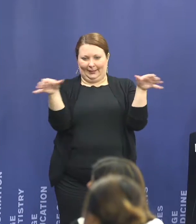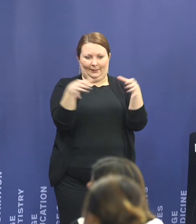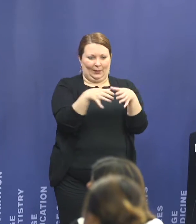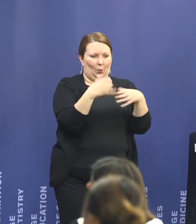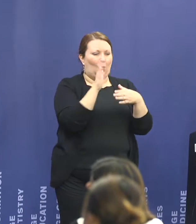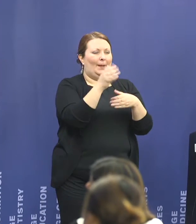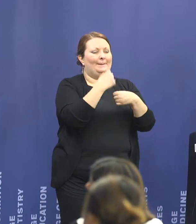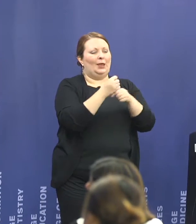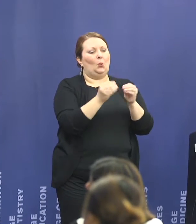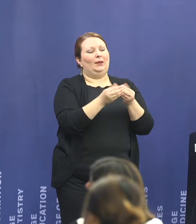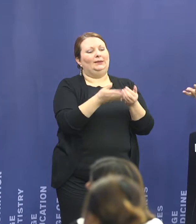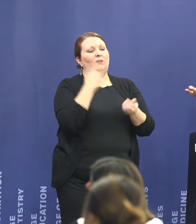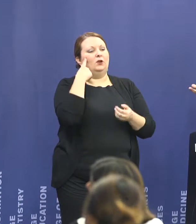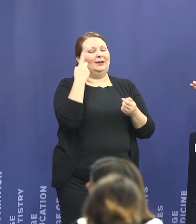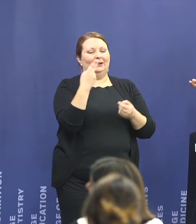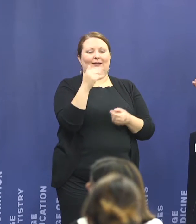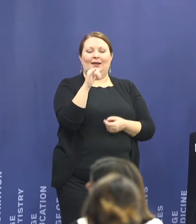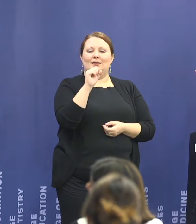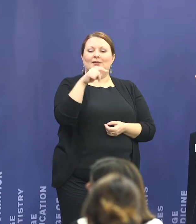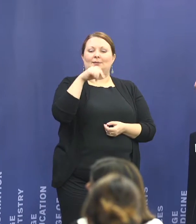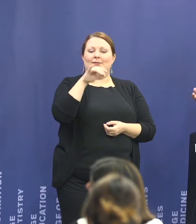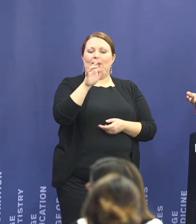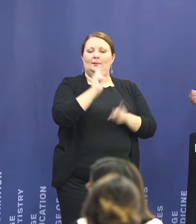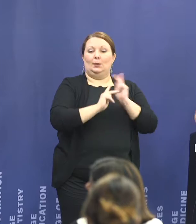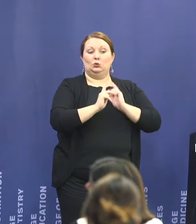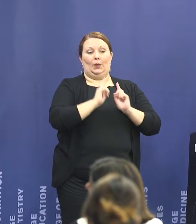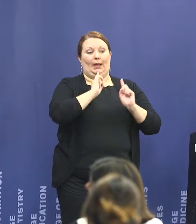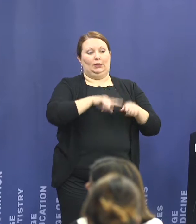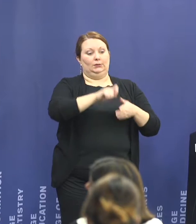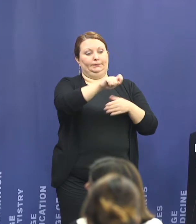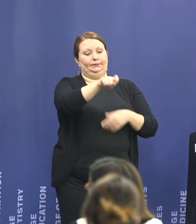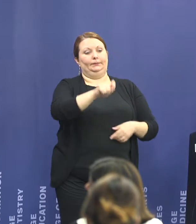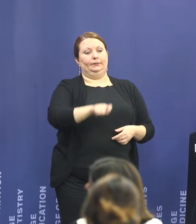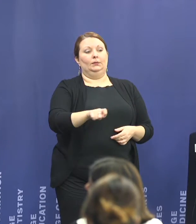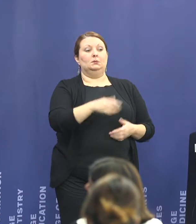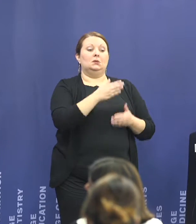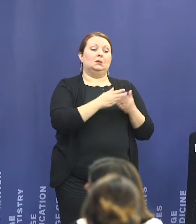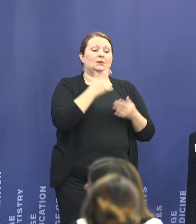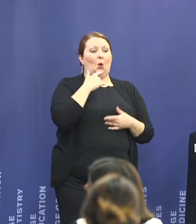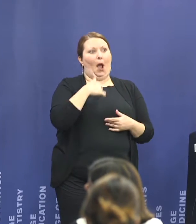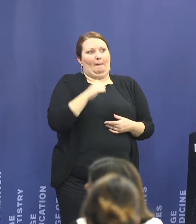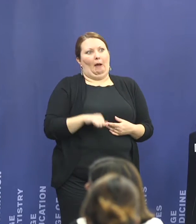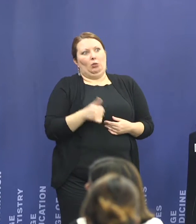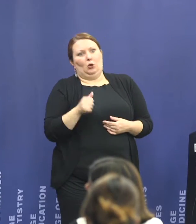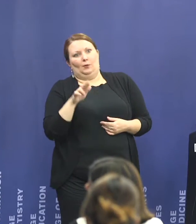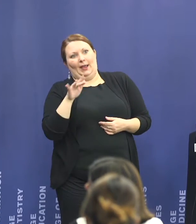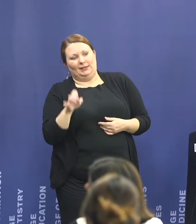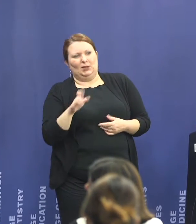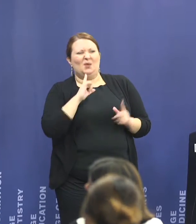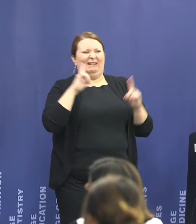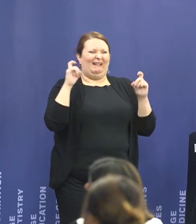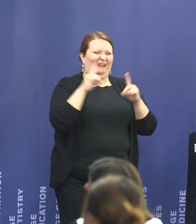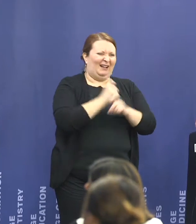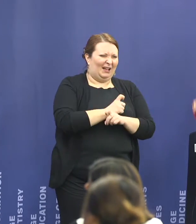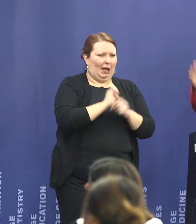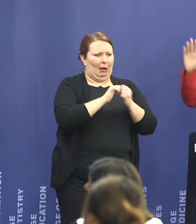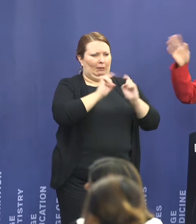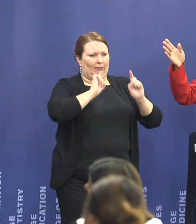for Hispanics to answer that question. After all, some say that, you know, they're some other race or whatever. It's complicated,